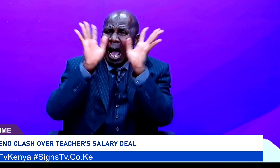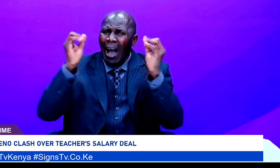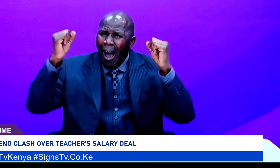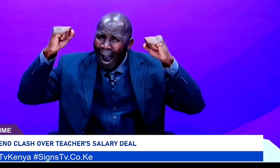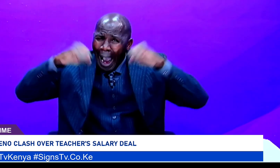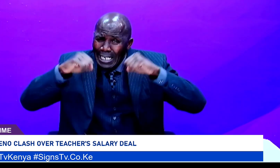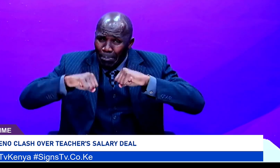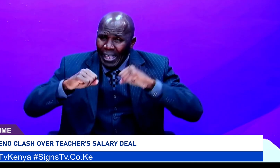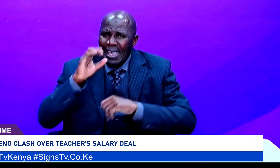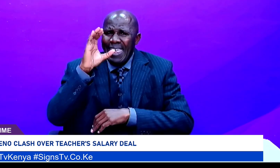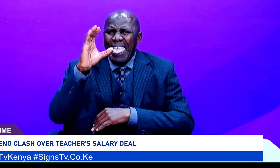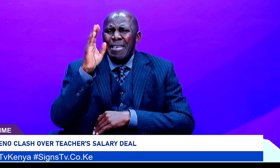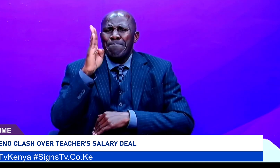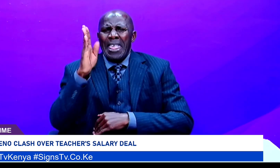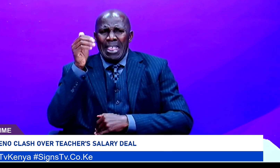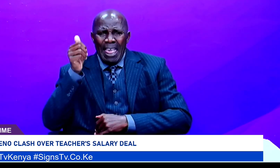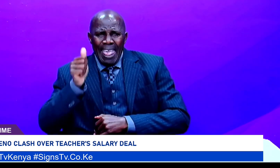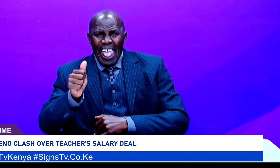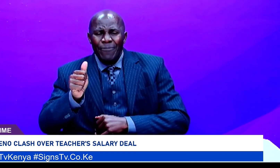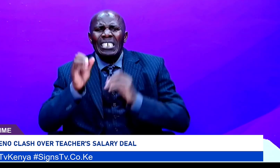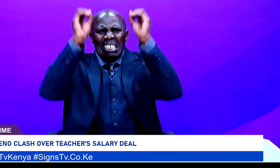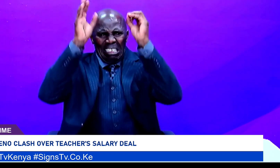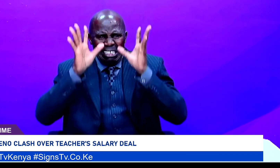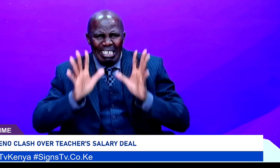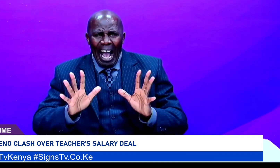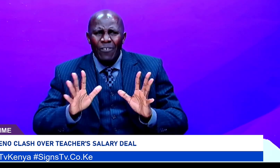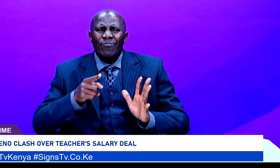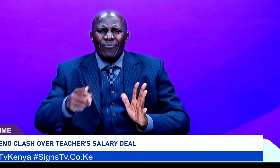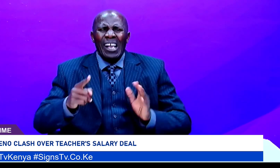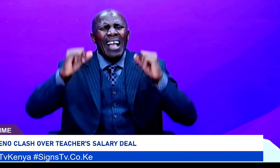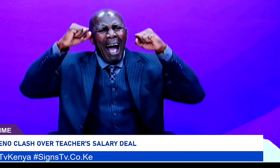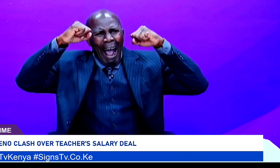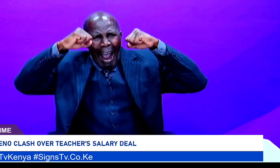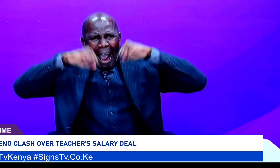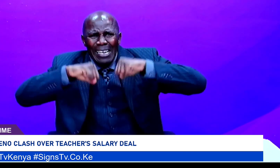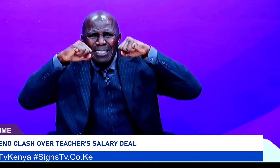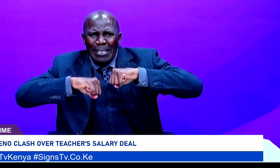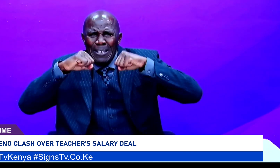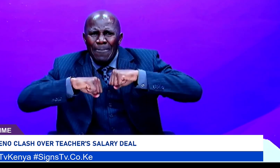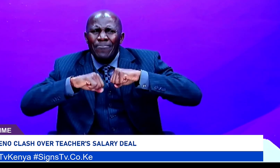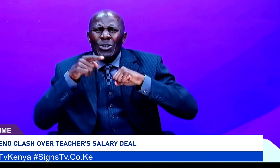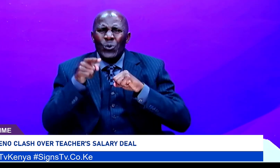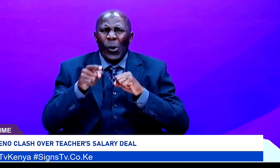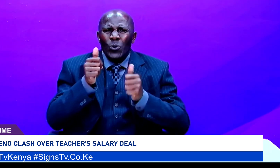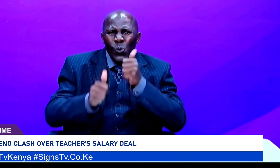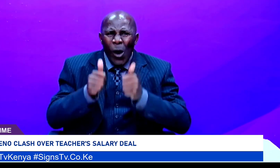The disagreement, which was centered on the specifics of the teachers'